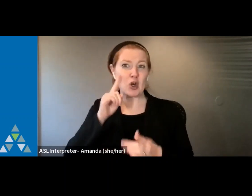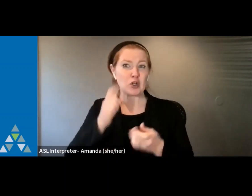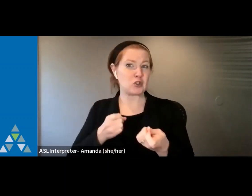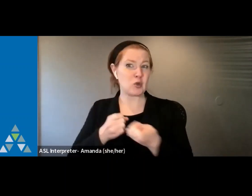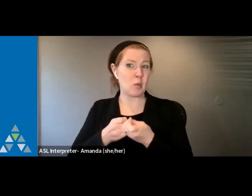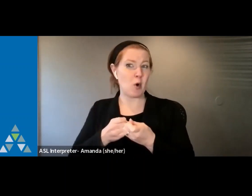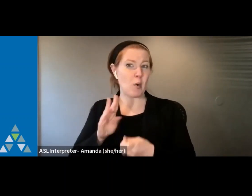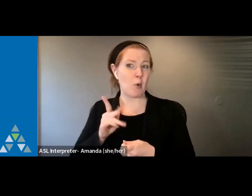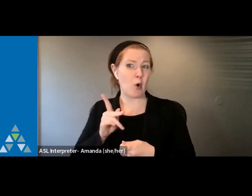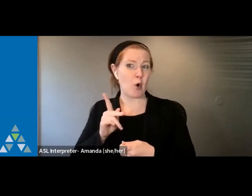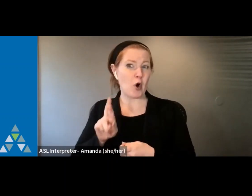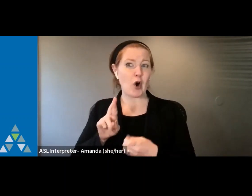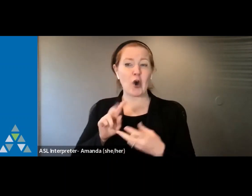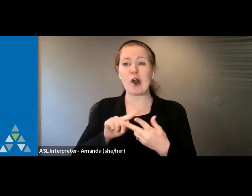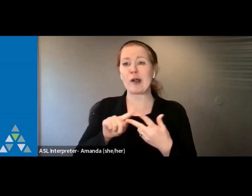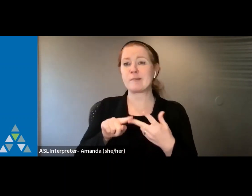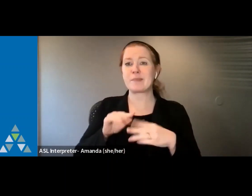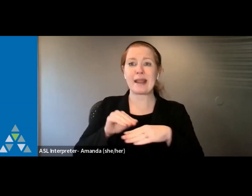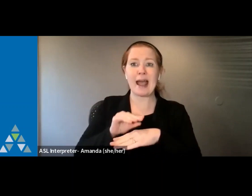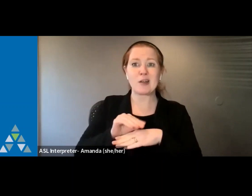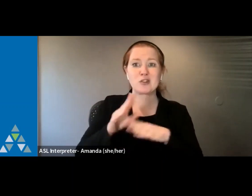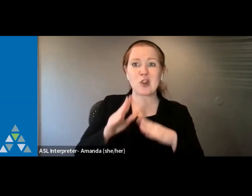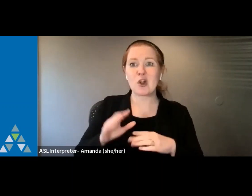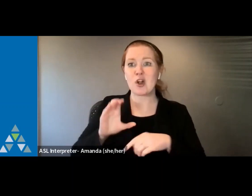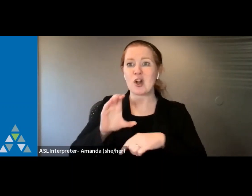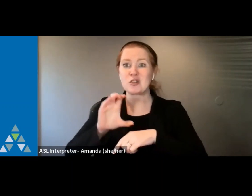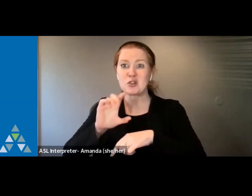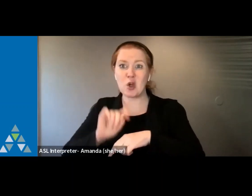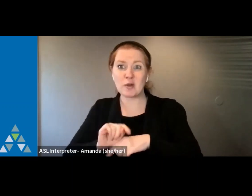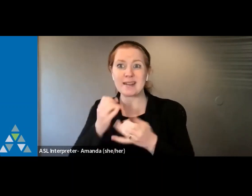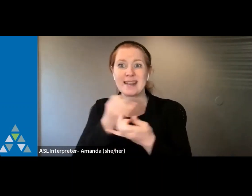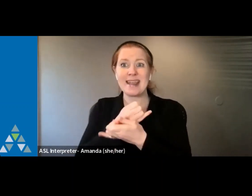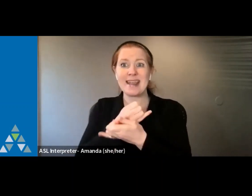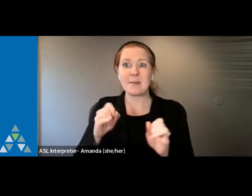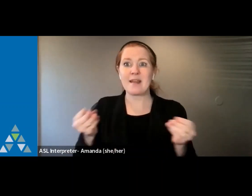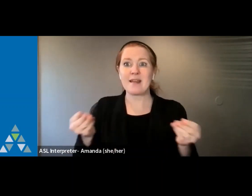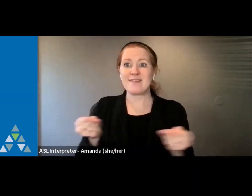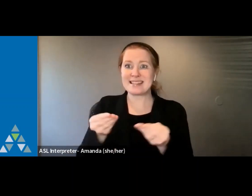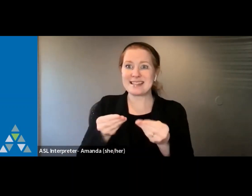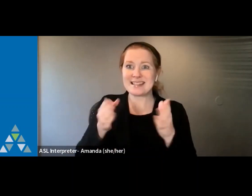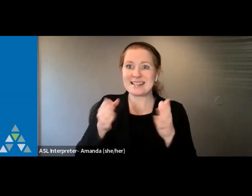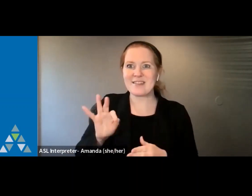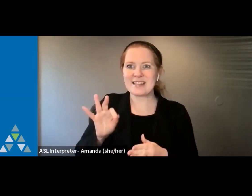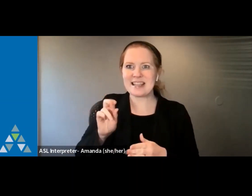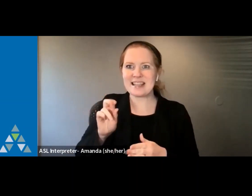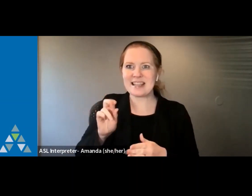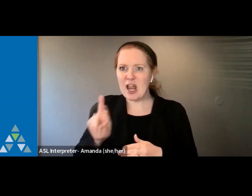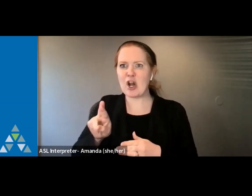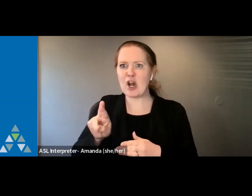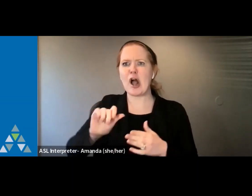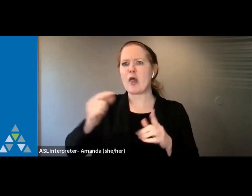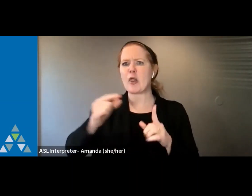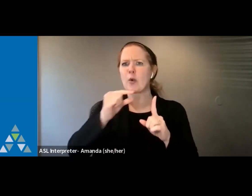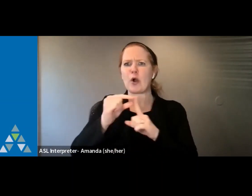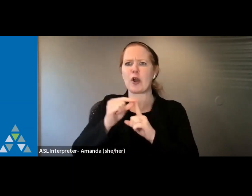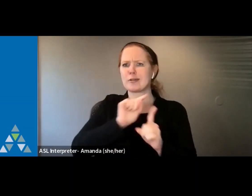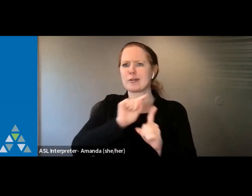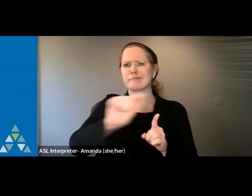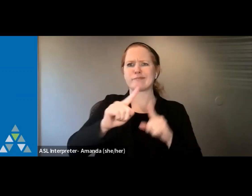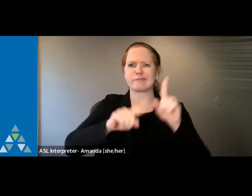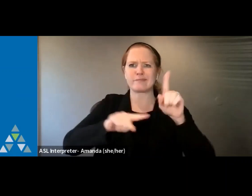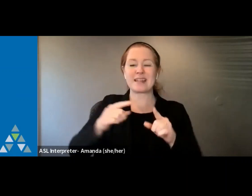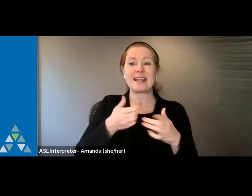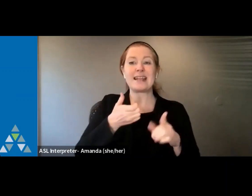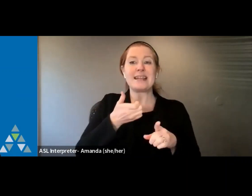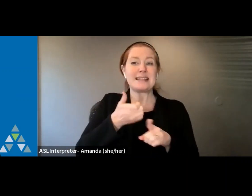heard the term counselor or consultant, independent facilitator, or some other term. There are a bunch of them. Self-direction